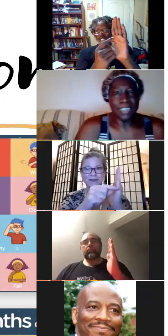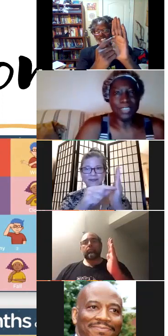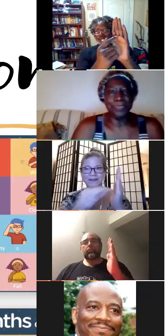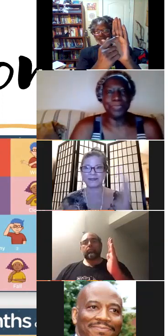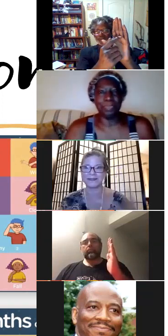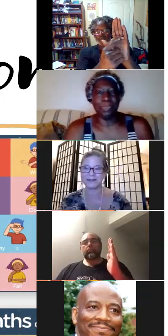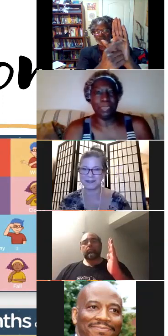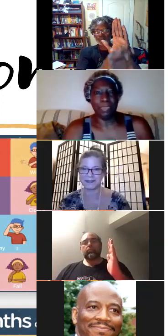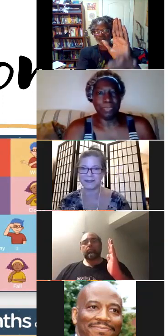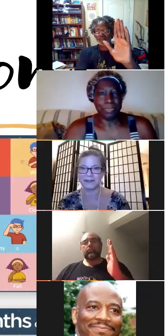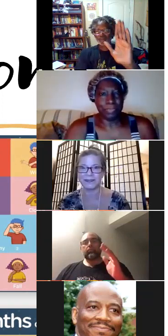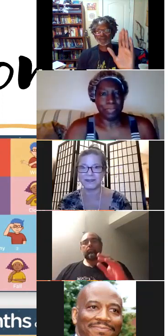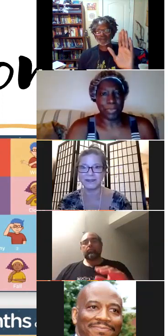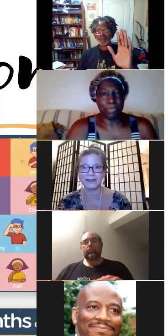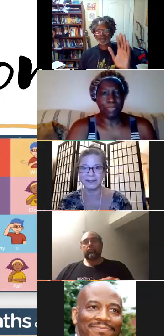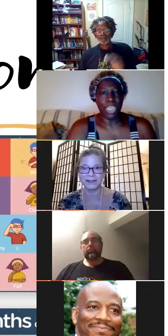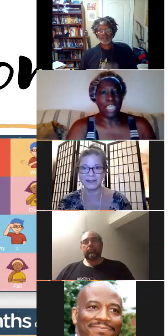Okay.